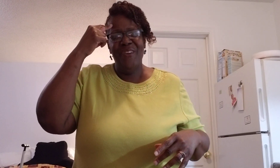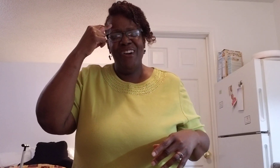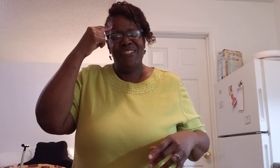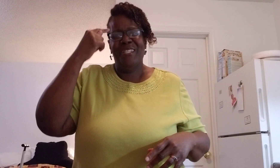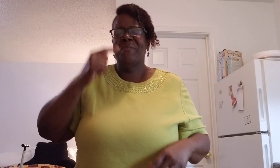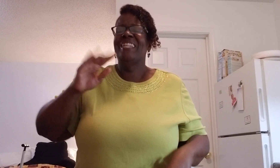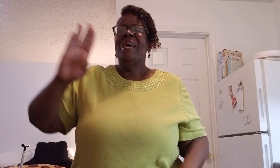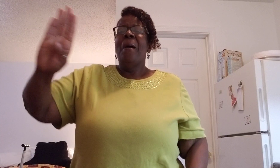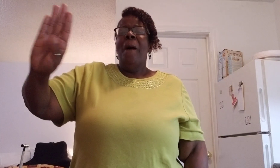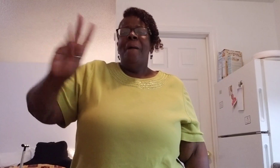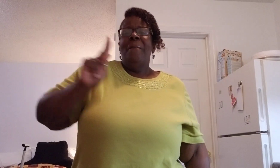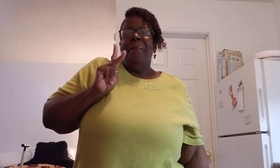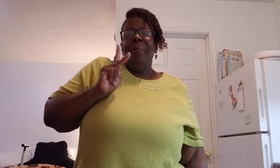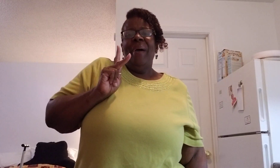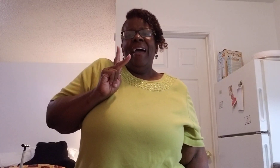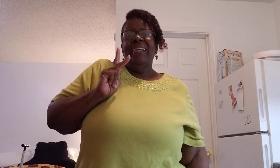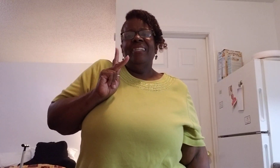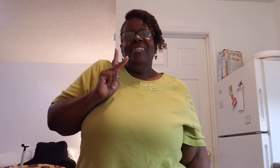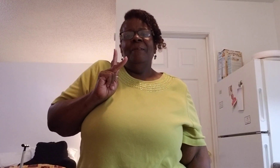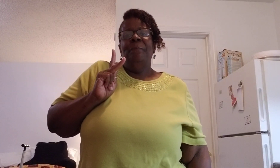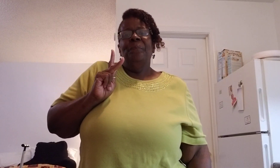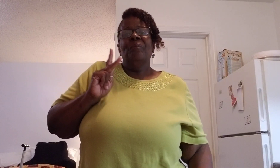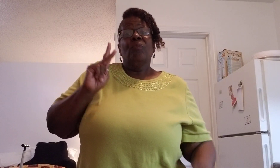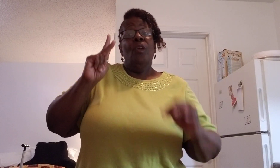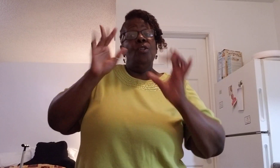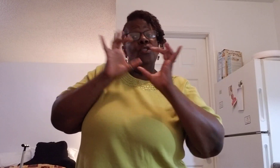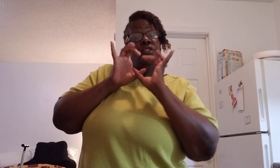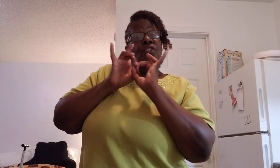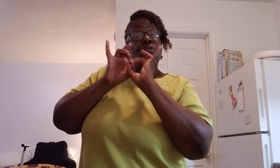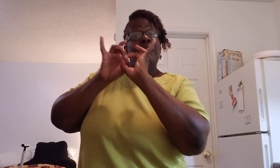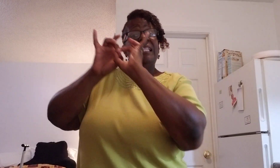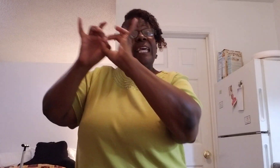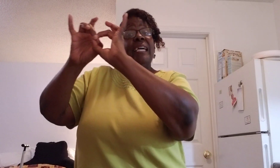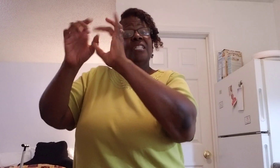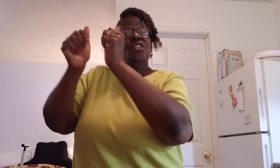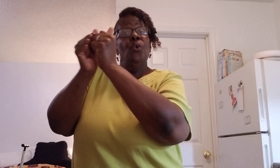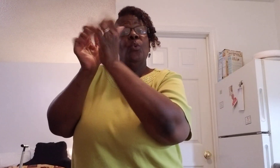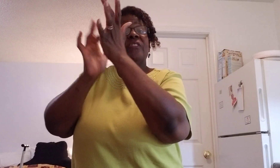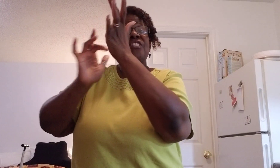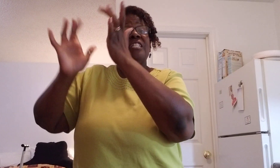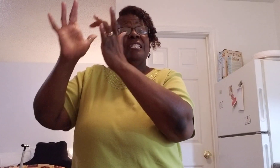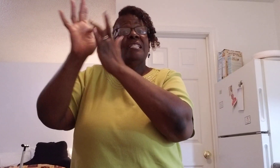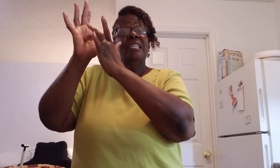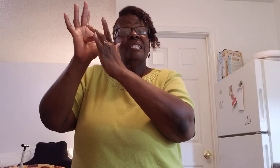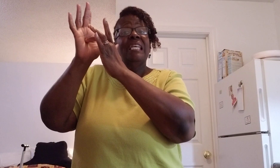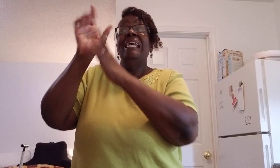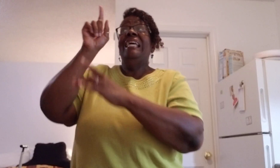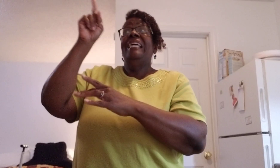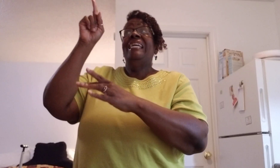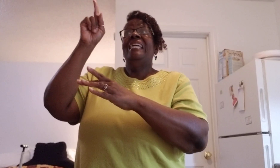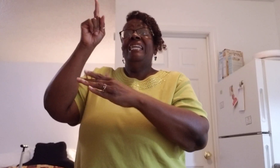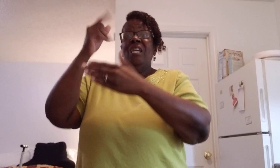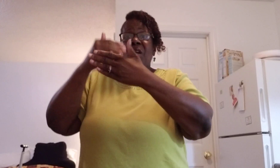fog or something. Back to connect with Jesus. He